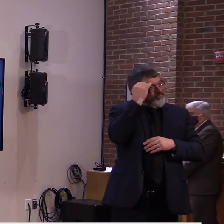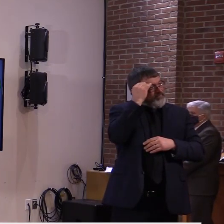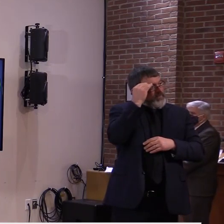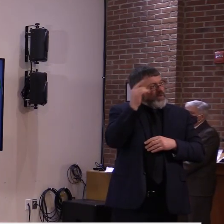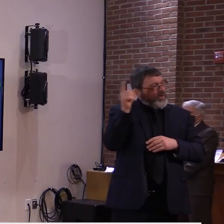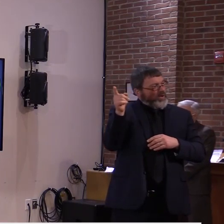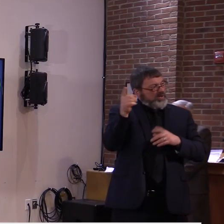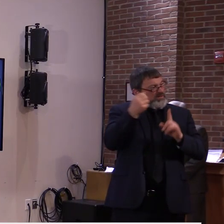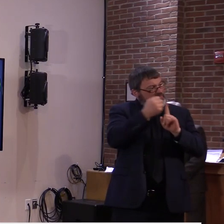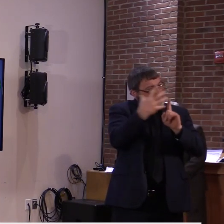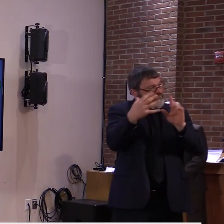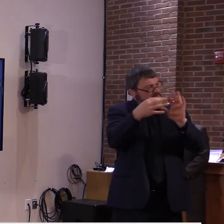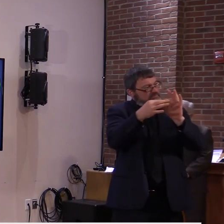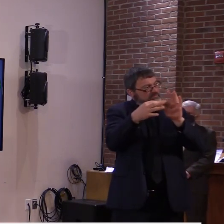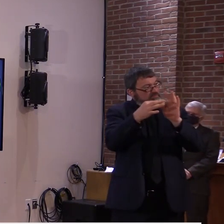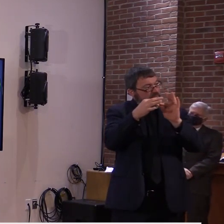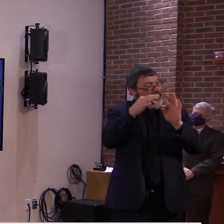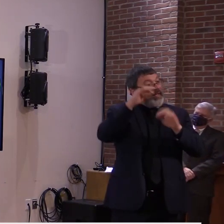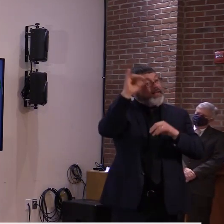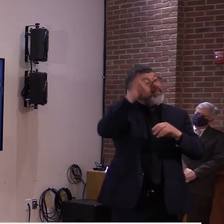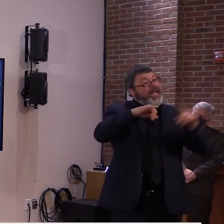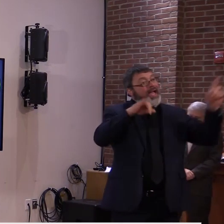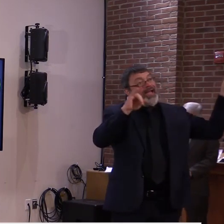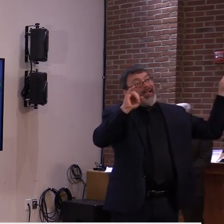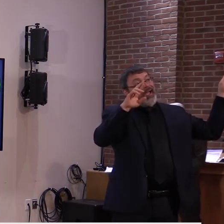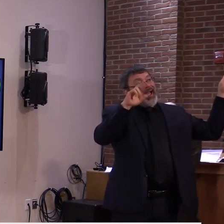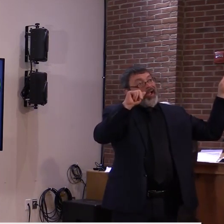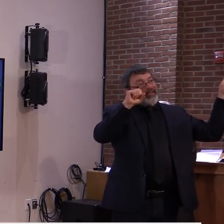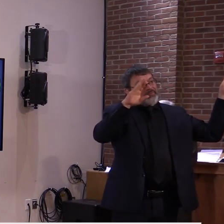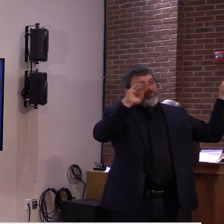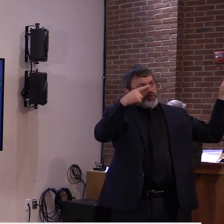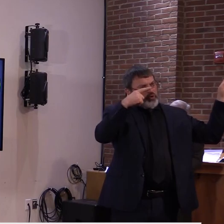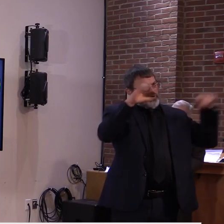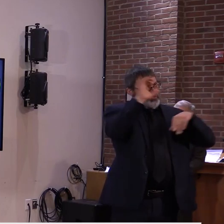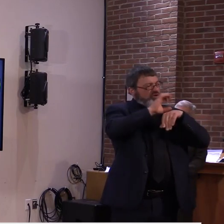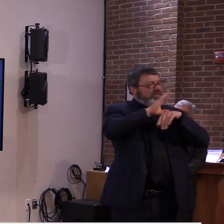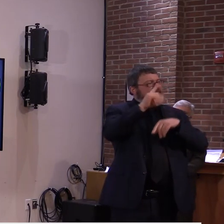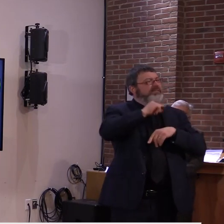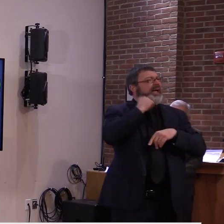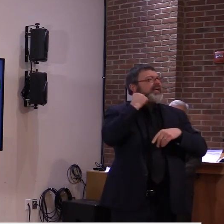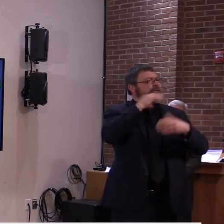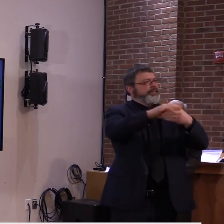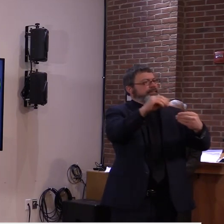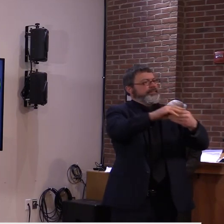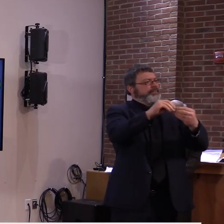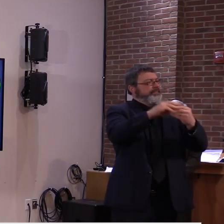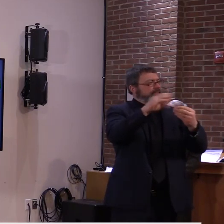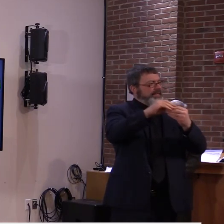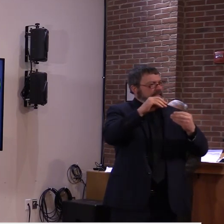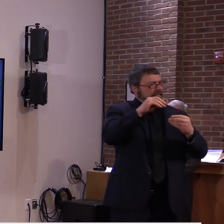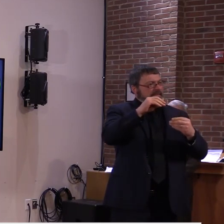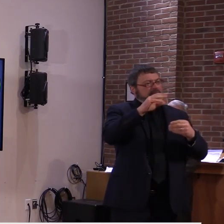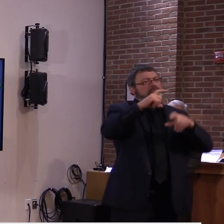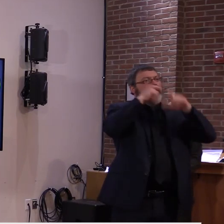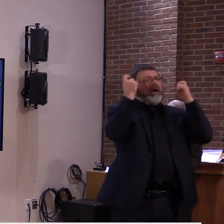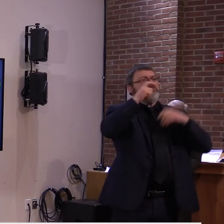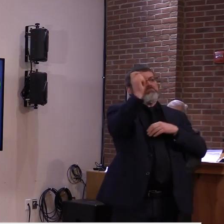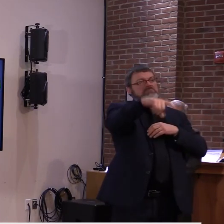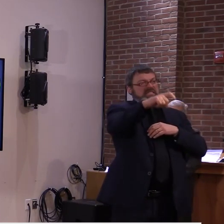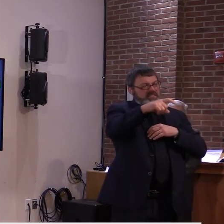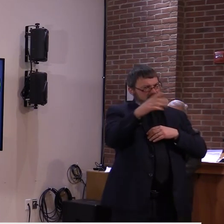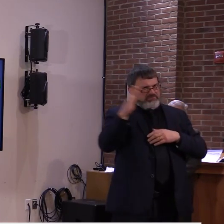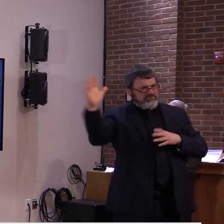Thank you. Commissioner Levine, are there any breakthroughs on the apparent factual disagreement between Department of Health and the